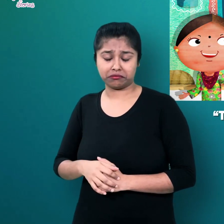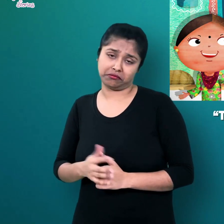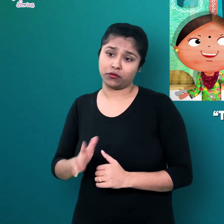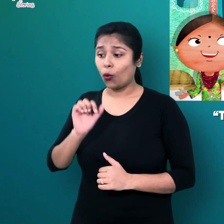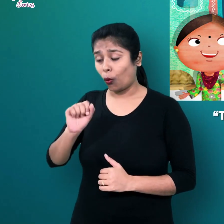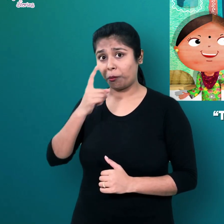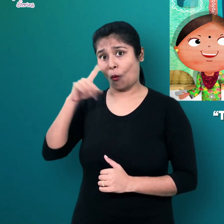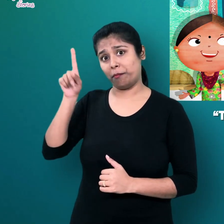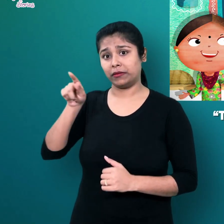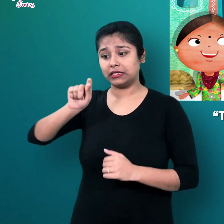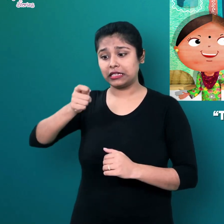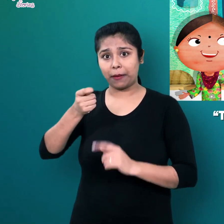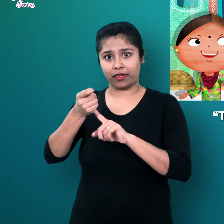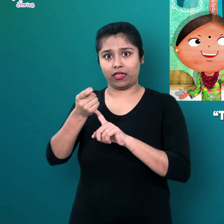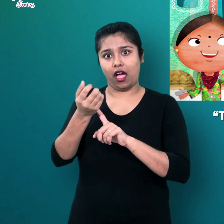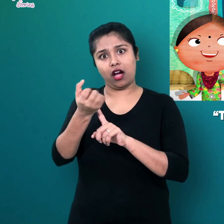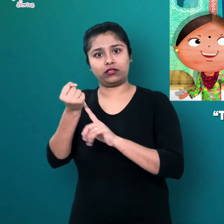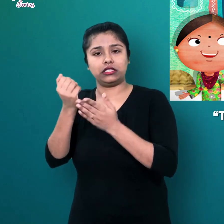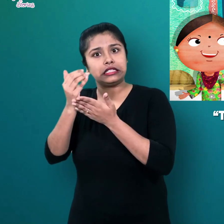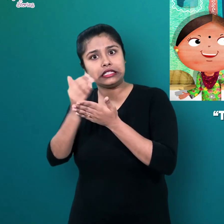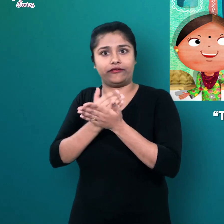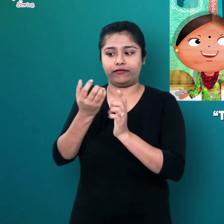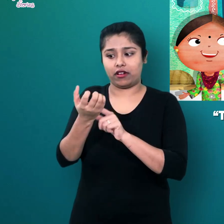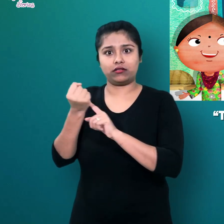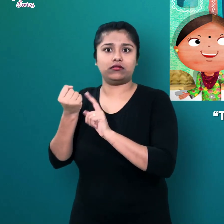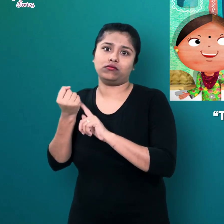"Then it's a very good thing that Mummy keeps the keys safe.